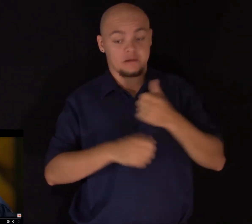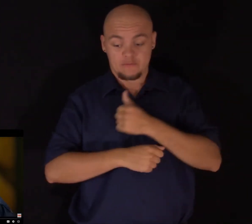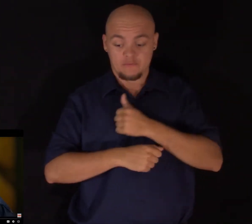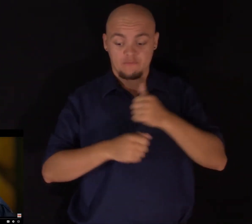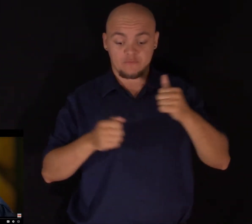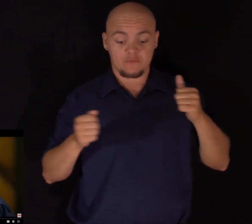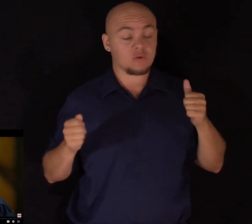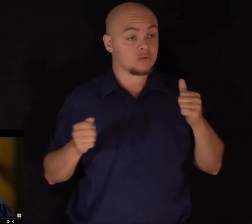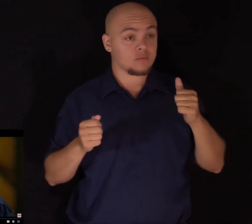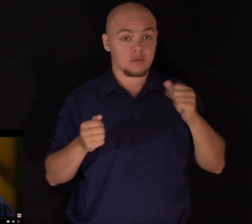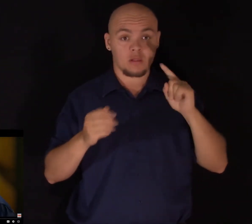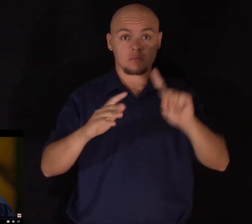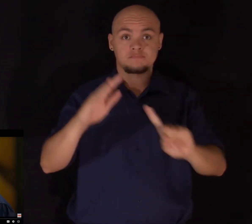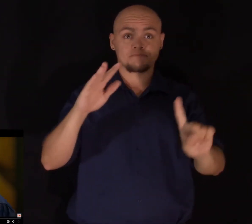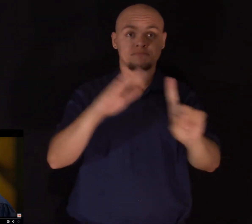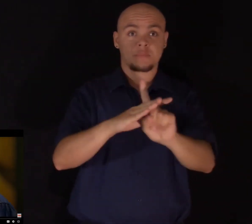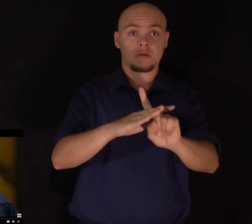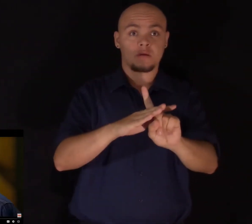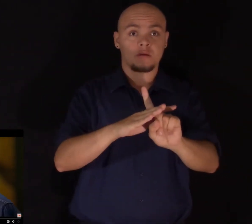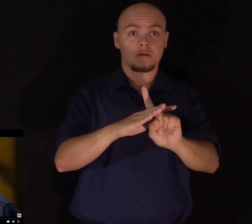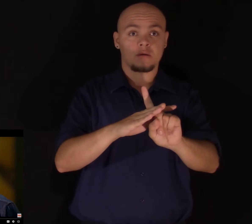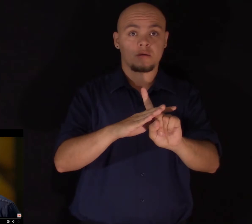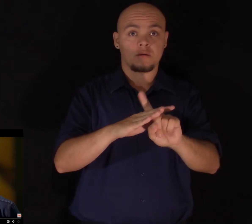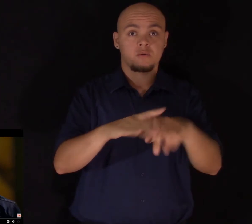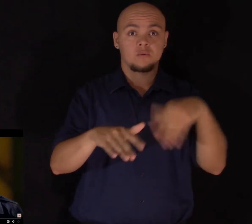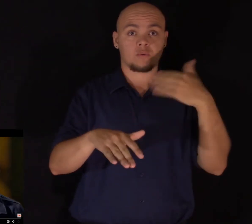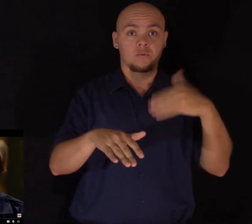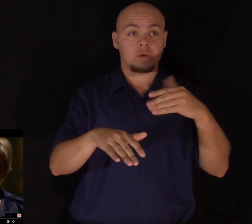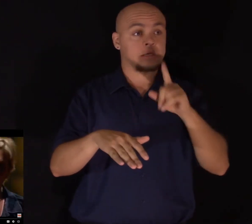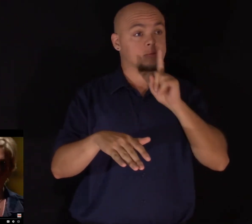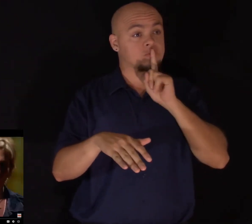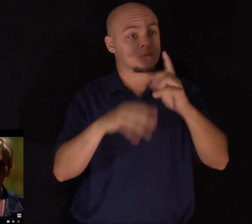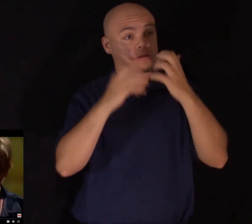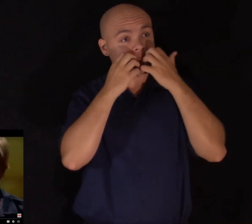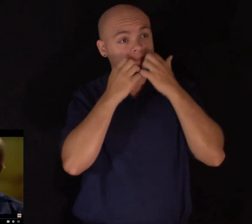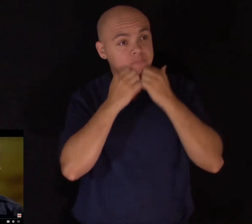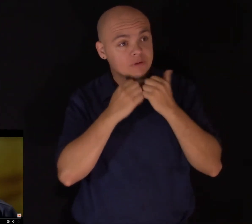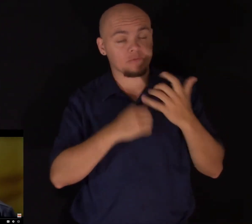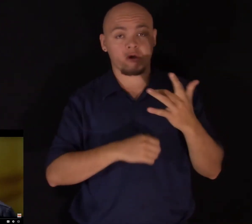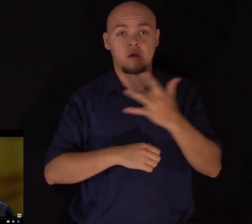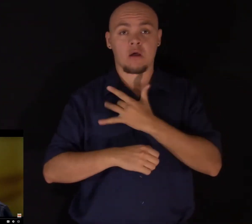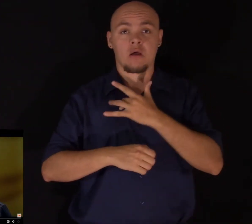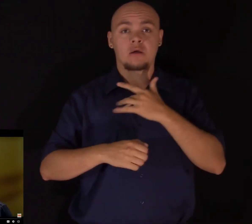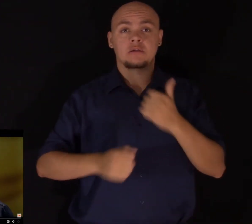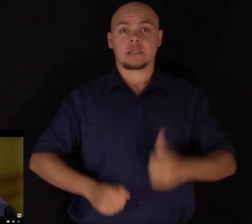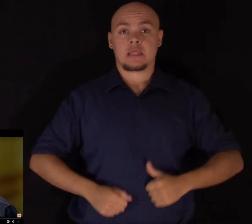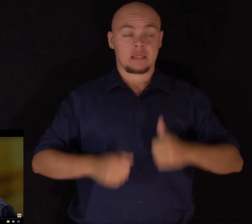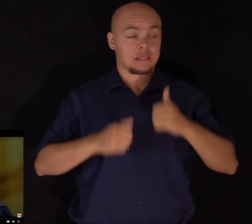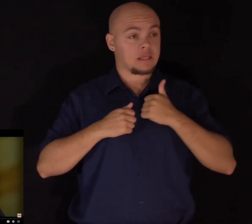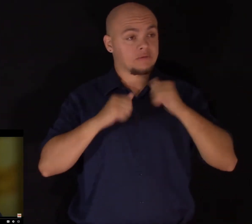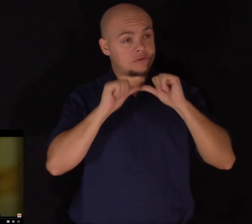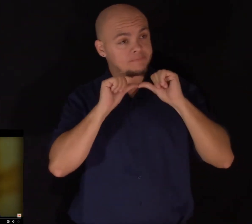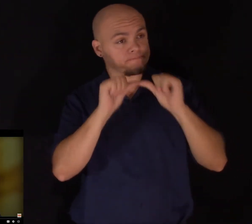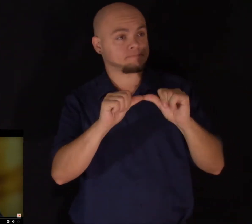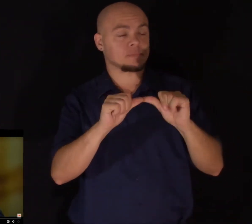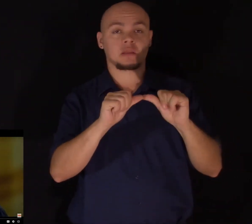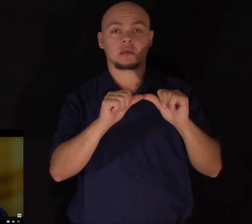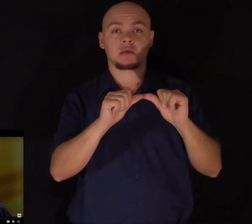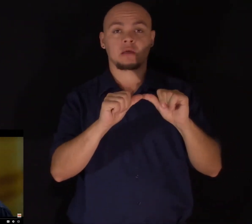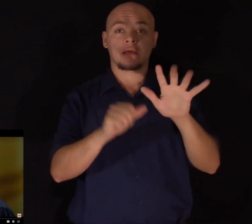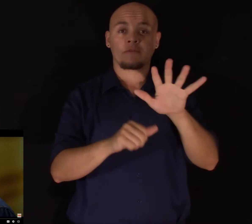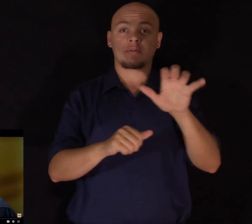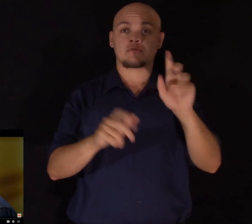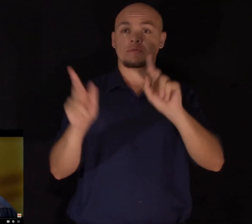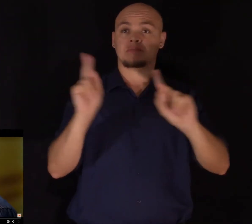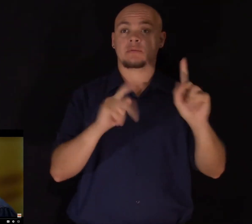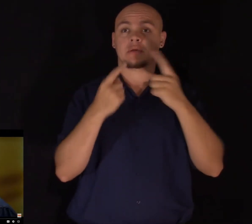my data as absolutely essential to wholehearted living, I told these 500